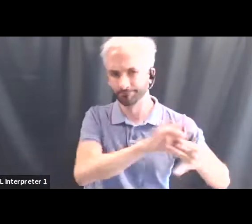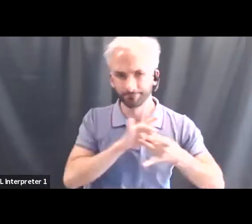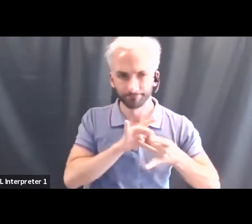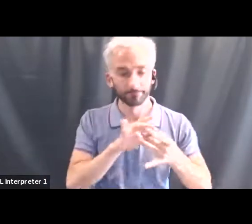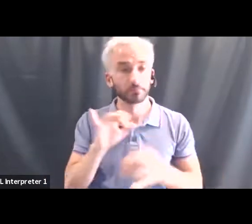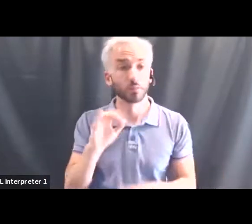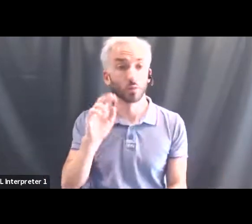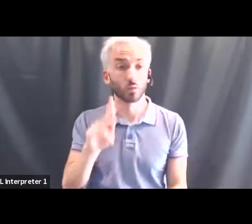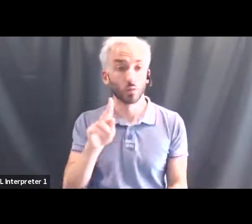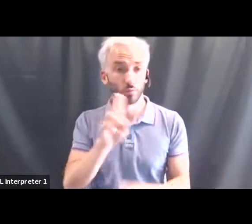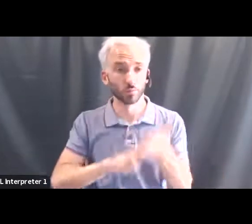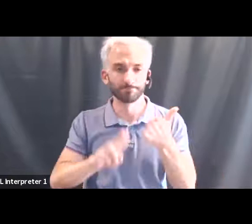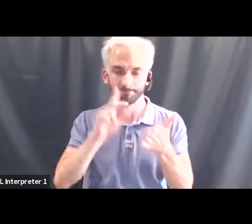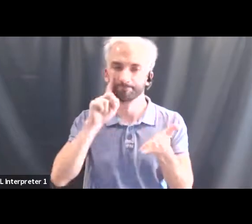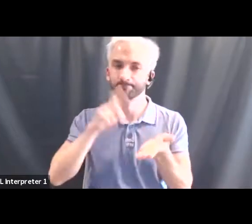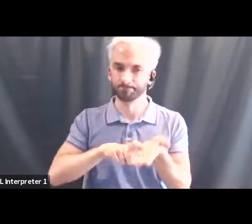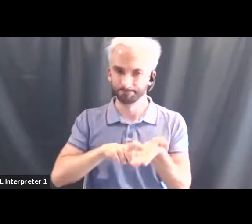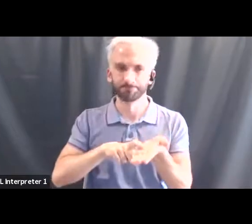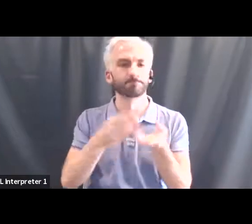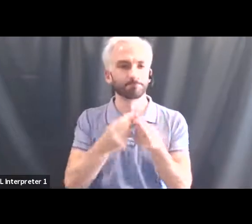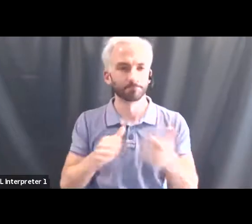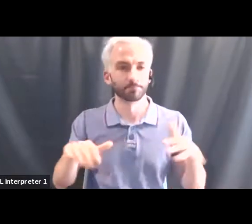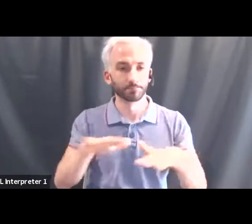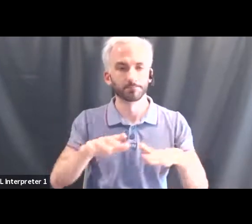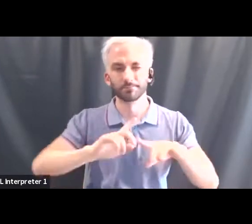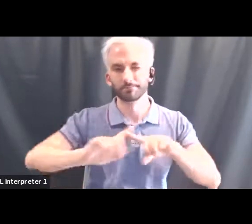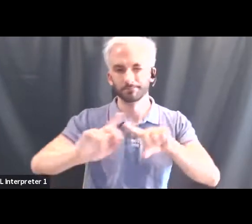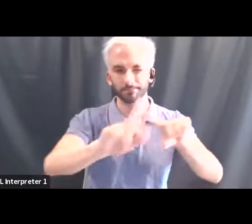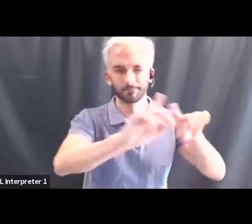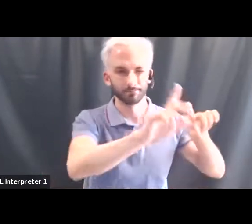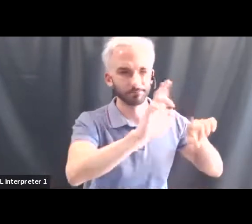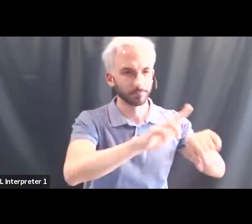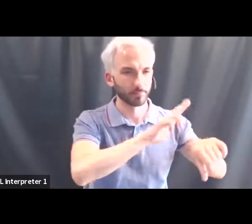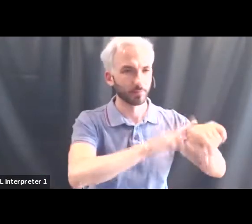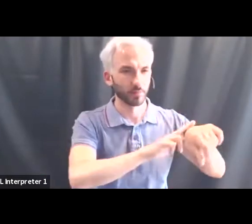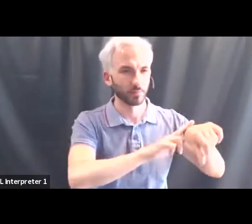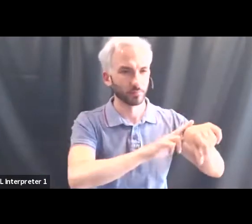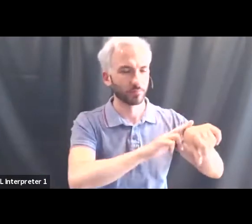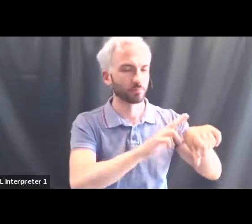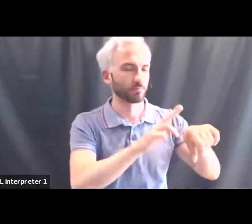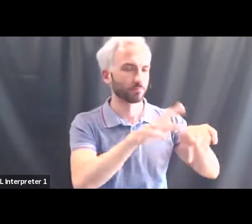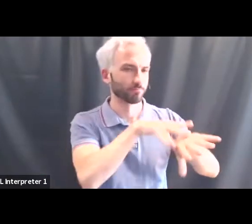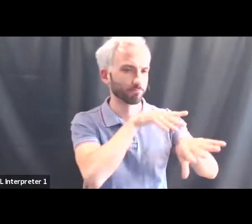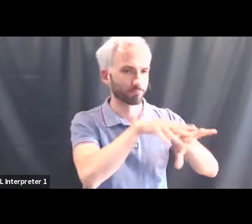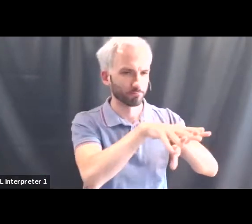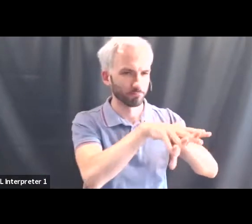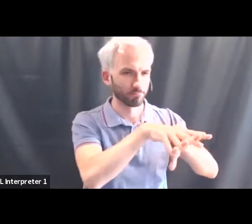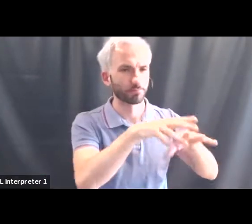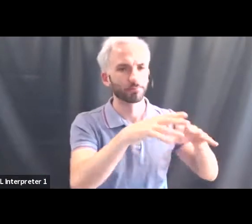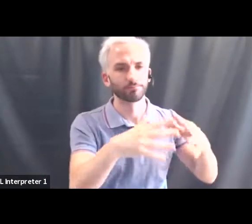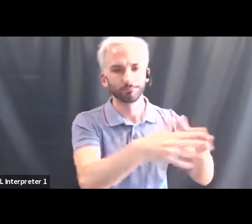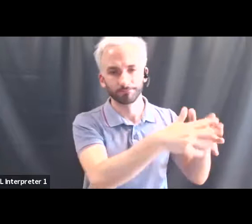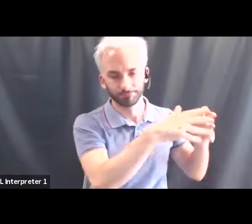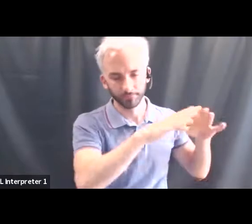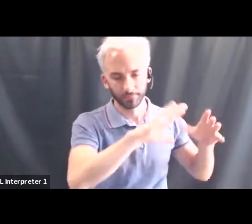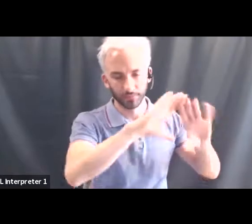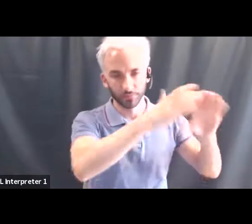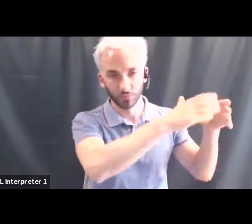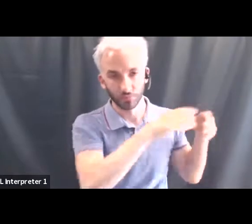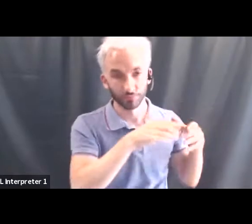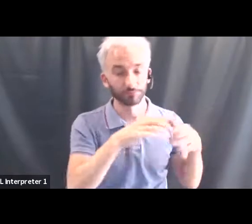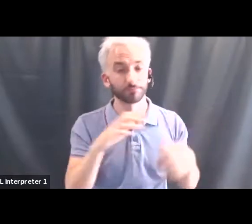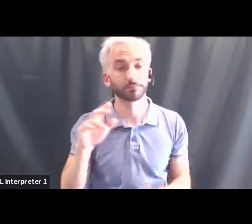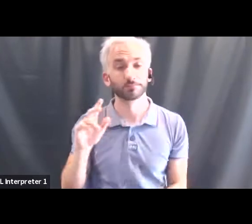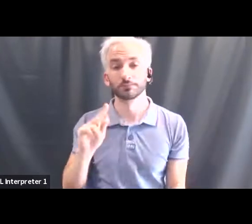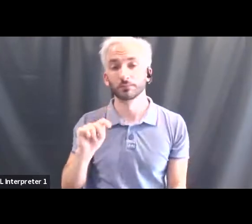its presence on the traditional territory of many Indigenous nations. The area known as Tikoronto has been caretaken by